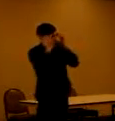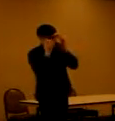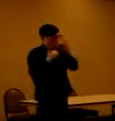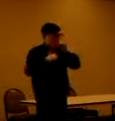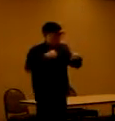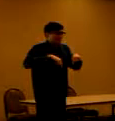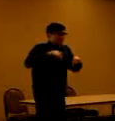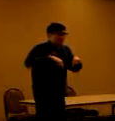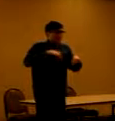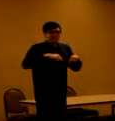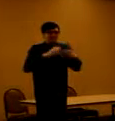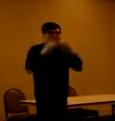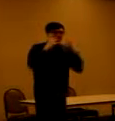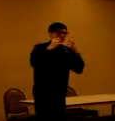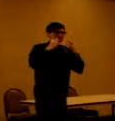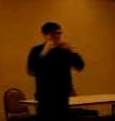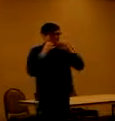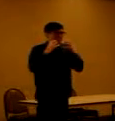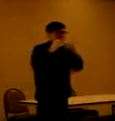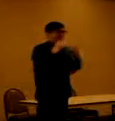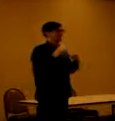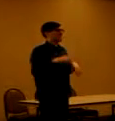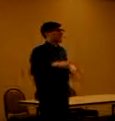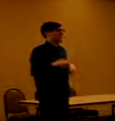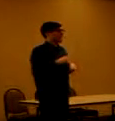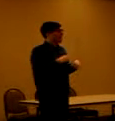deaf person, oh no, you know, I was nervous.